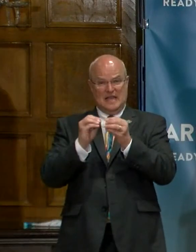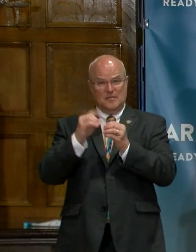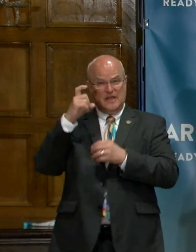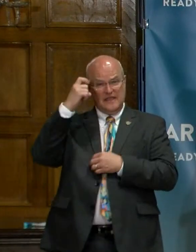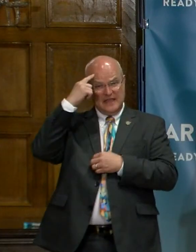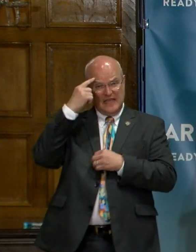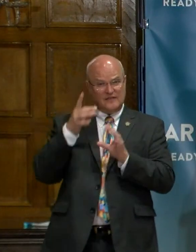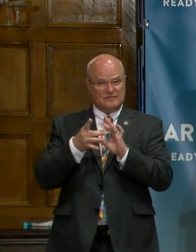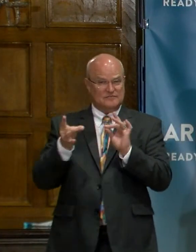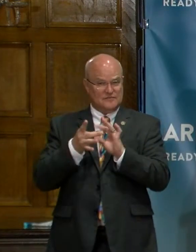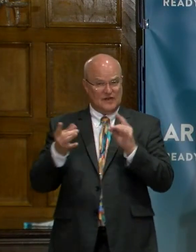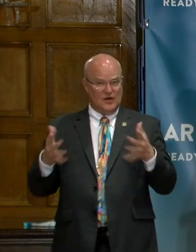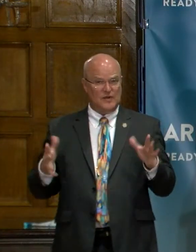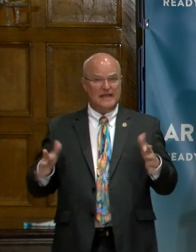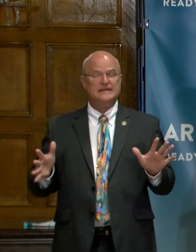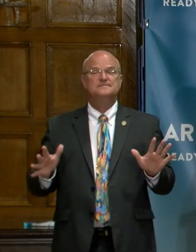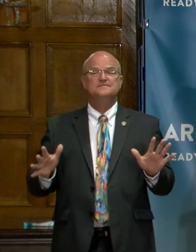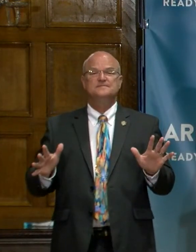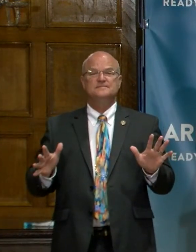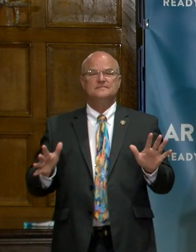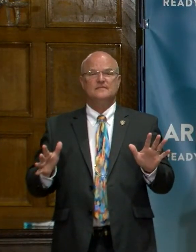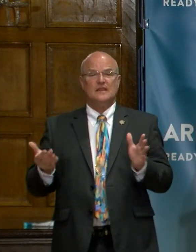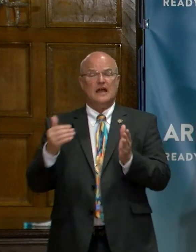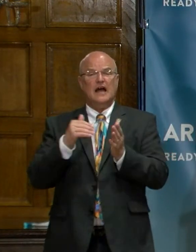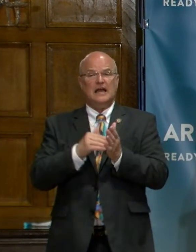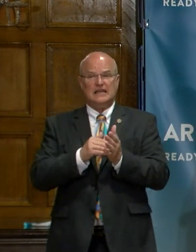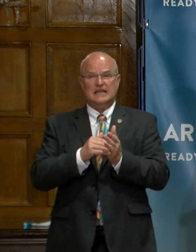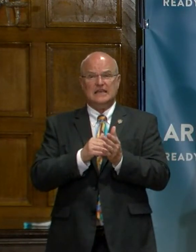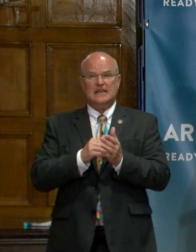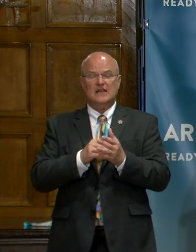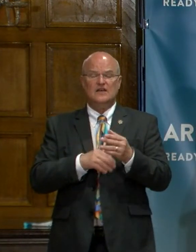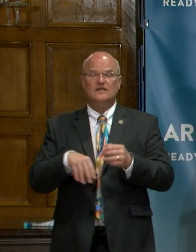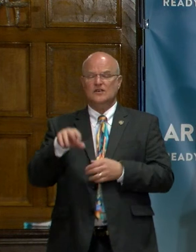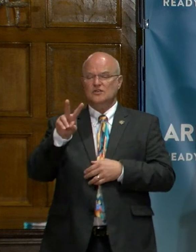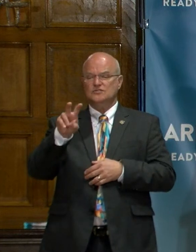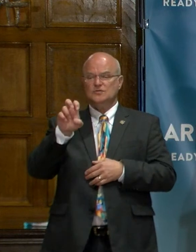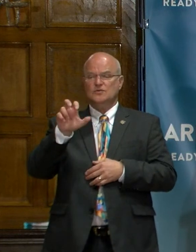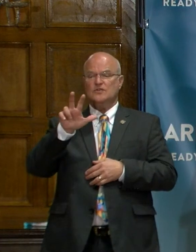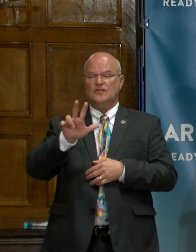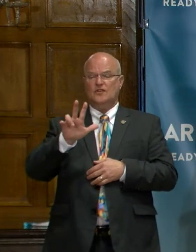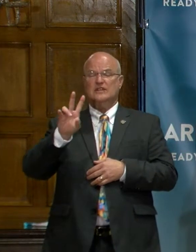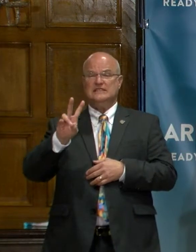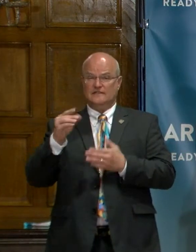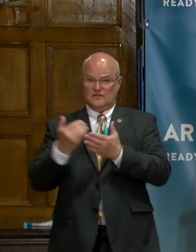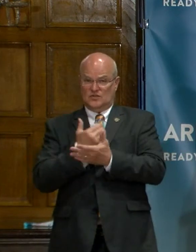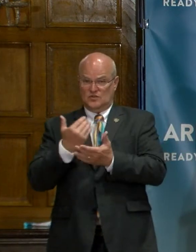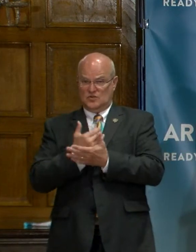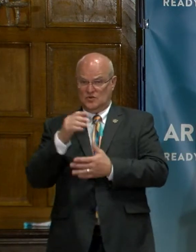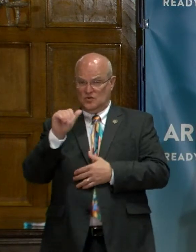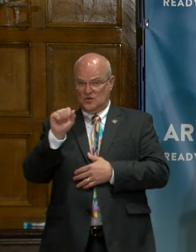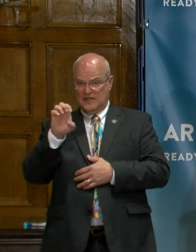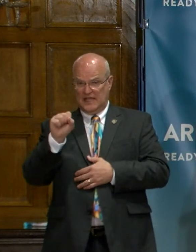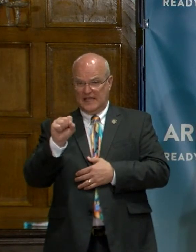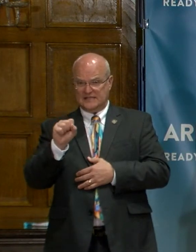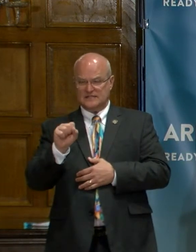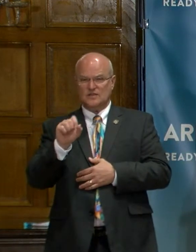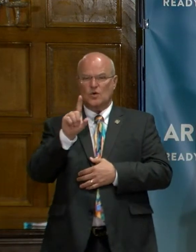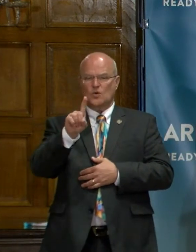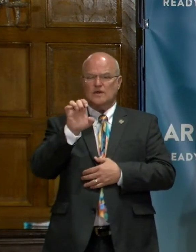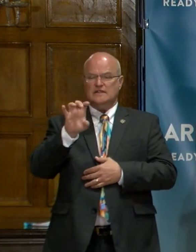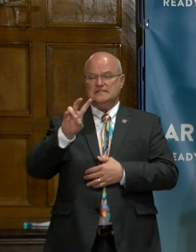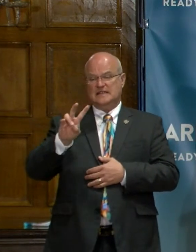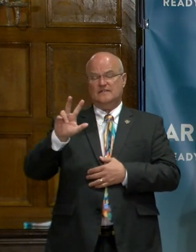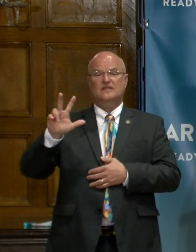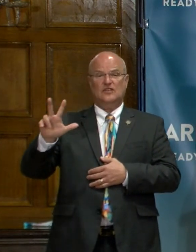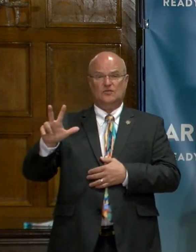that the Governor provided. Again, of our 237 new cases,